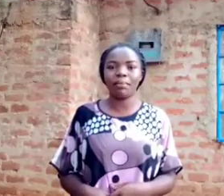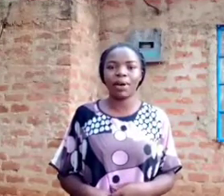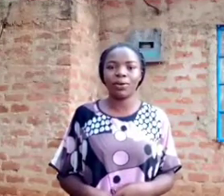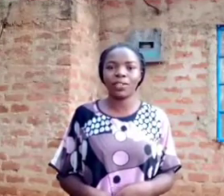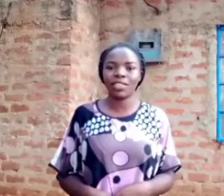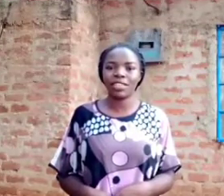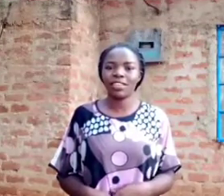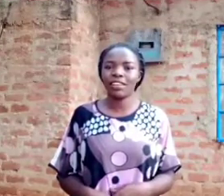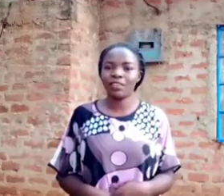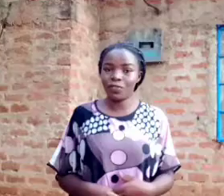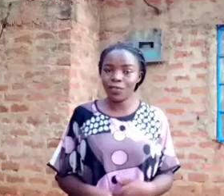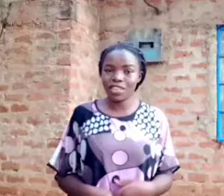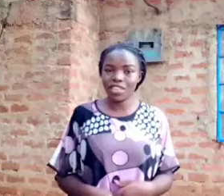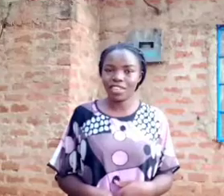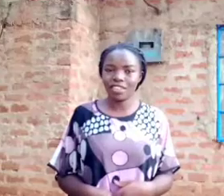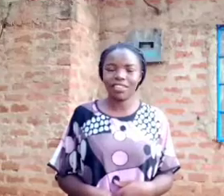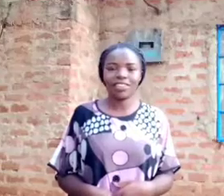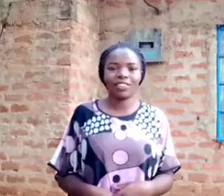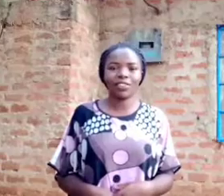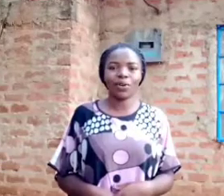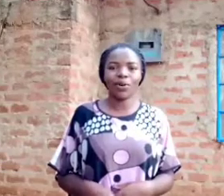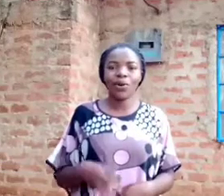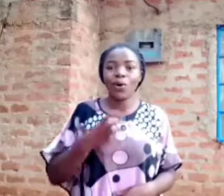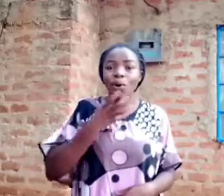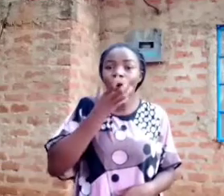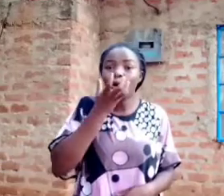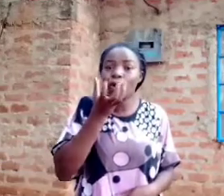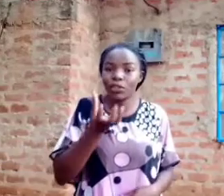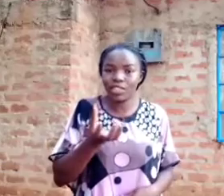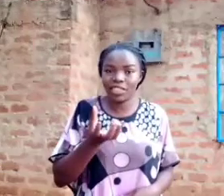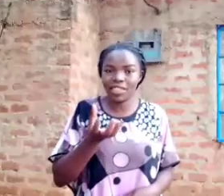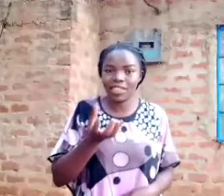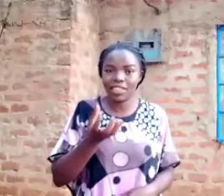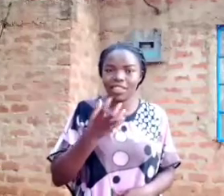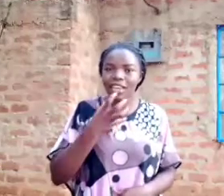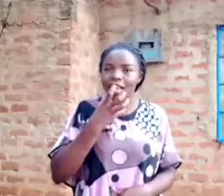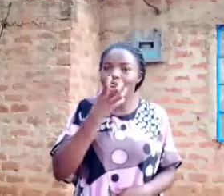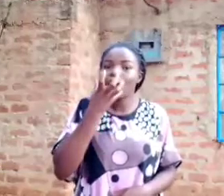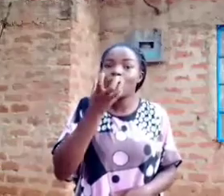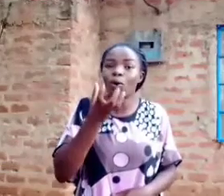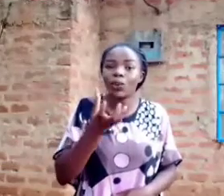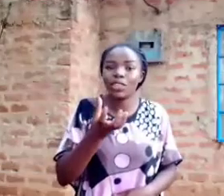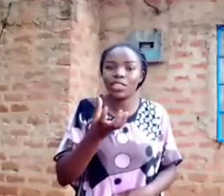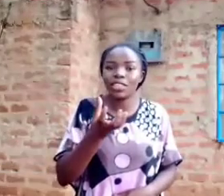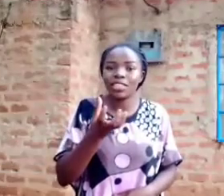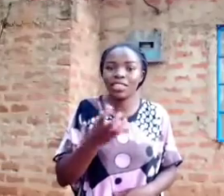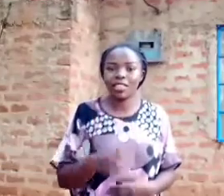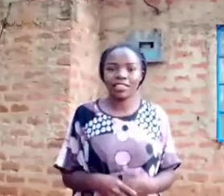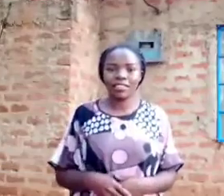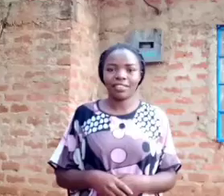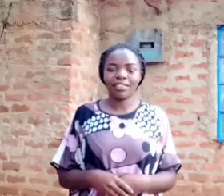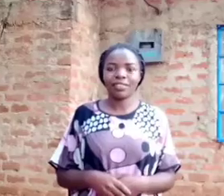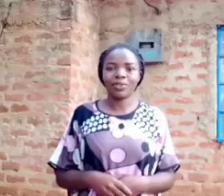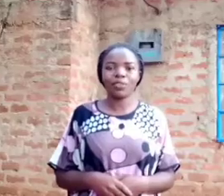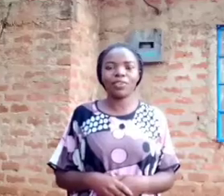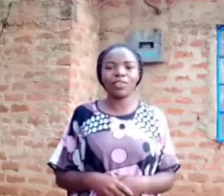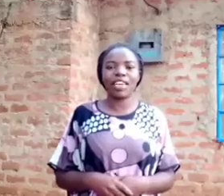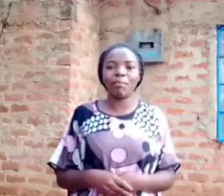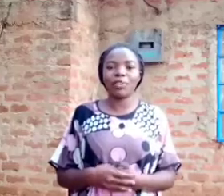about food. So, hot, hot. So if you're saying my food